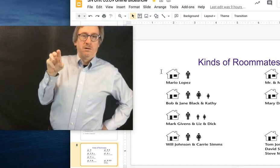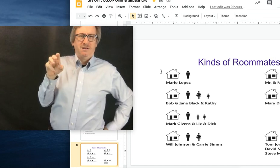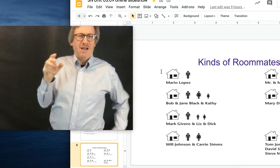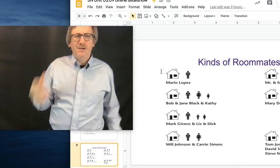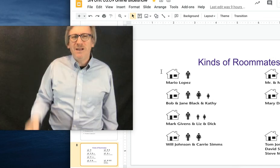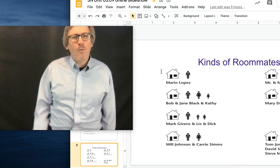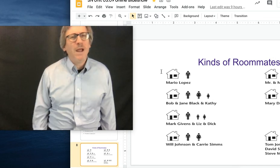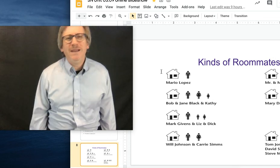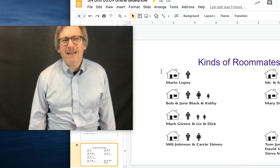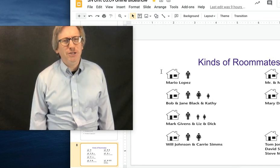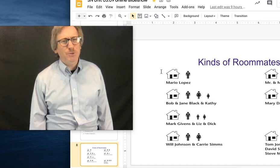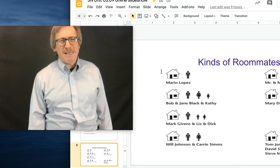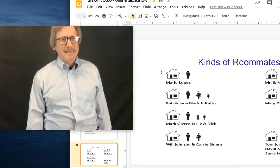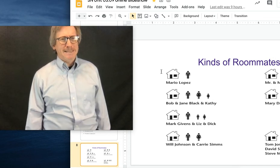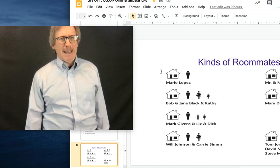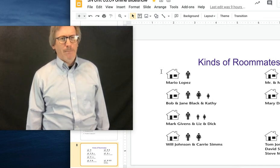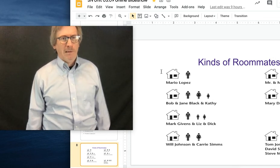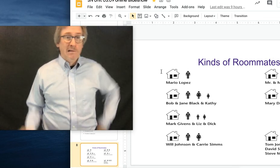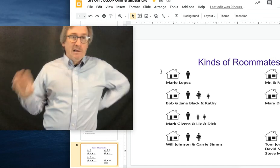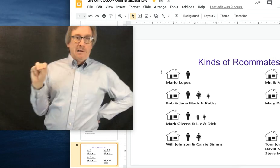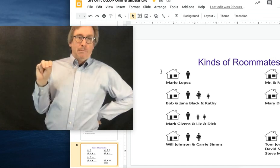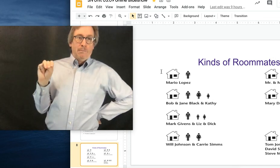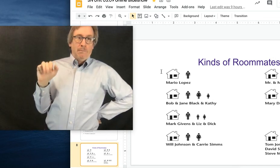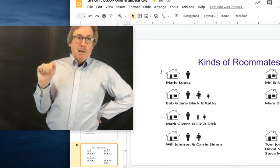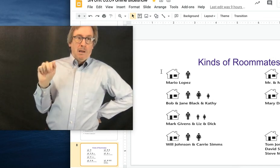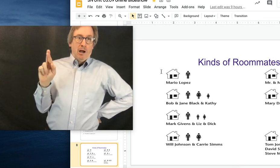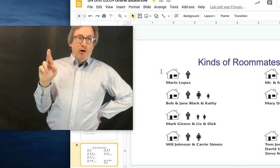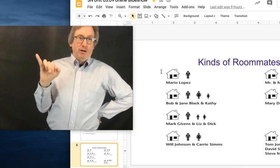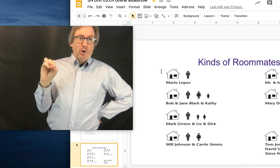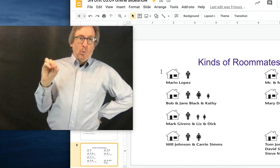Or, why did they choose his name?